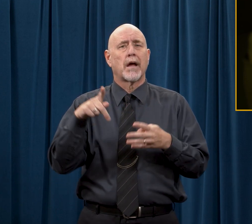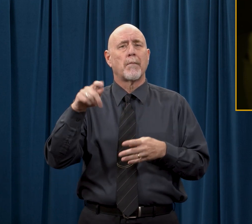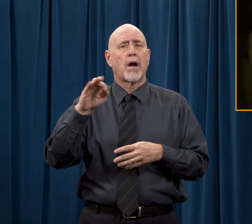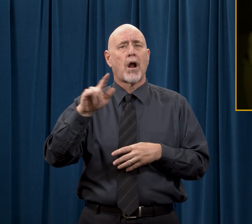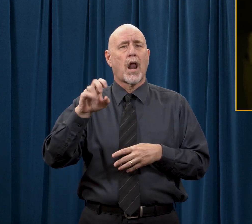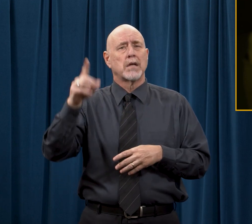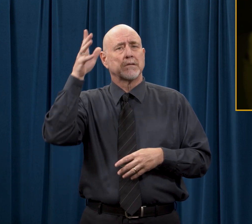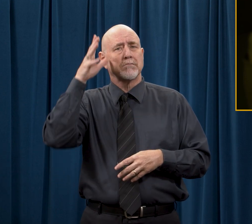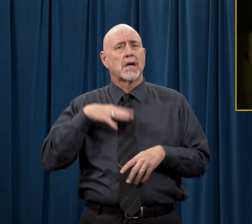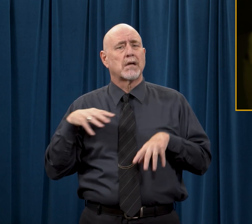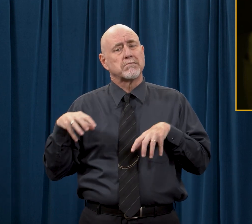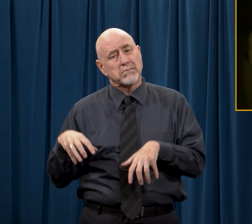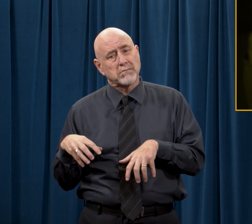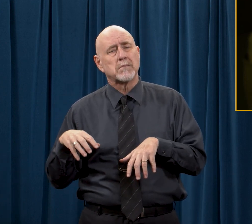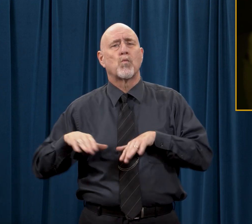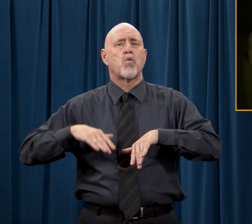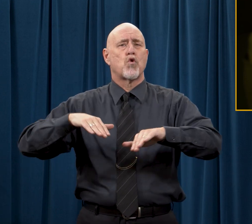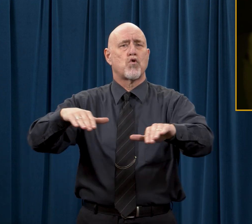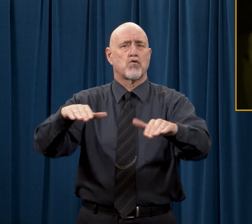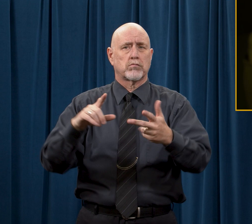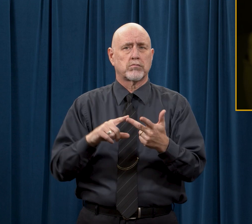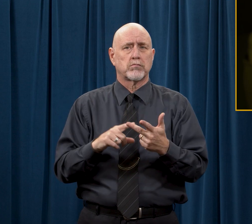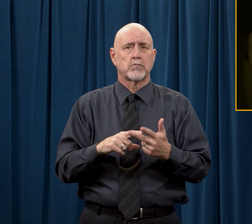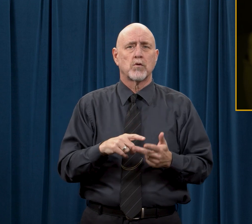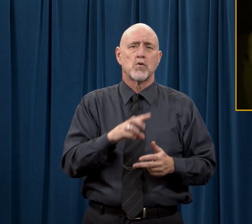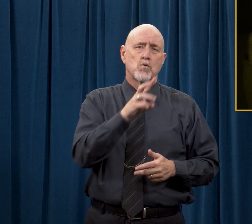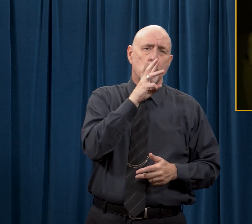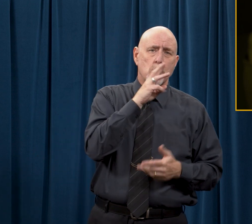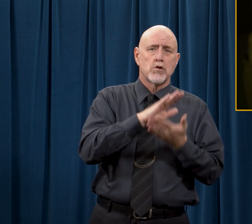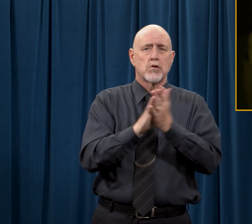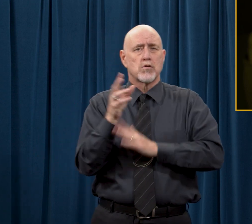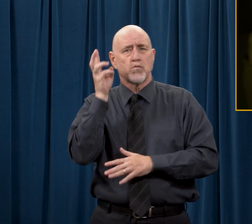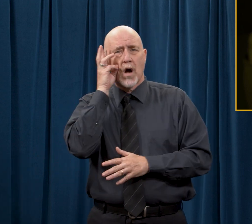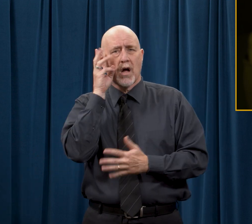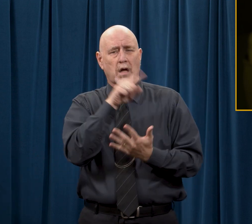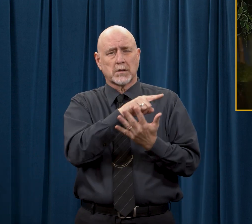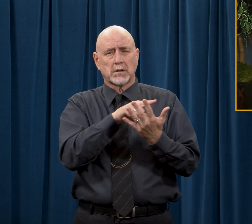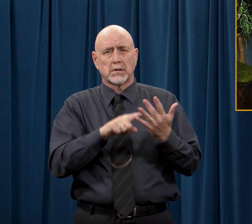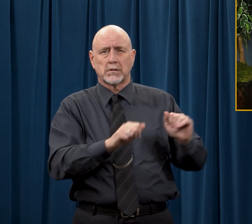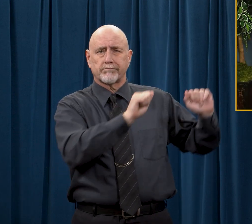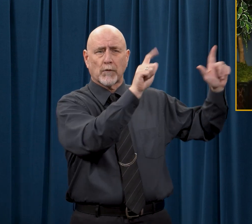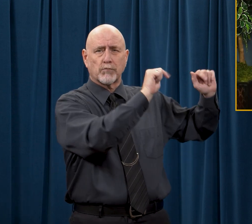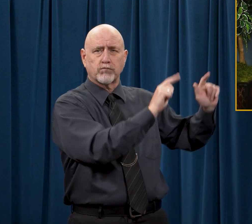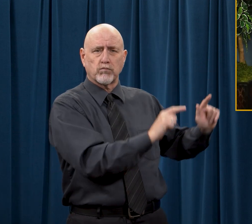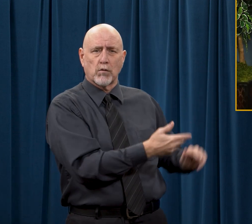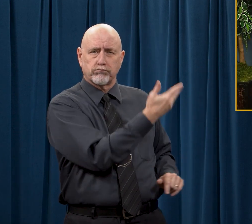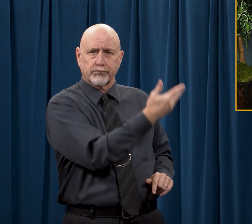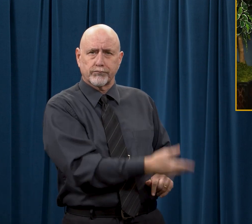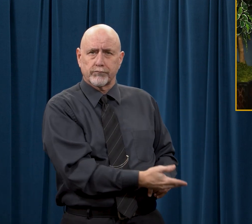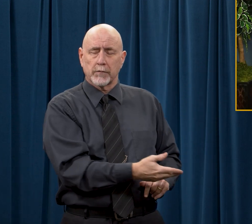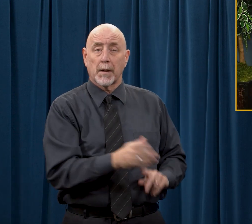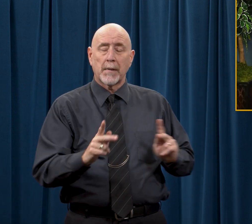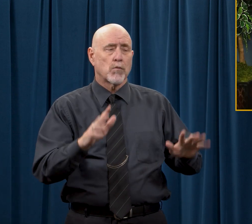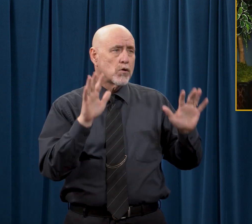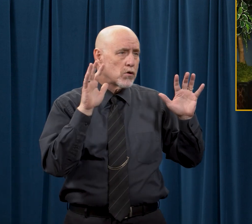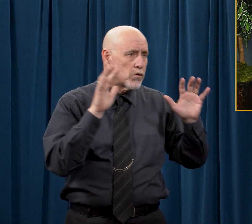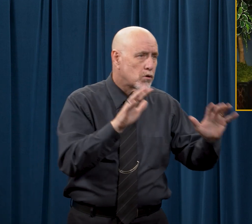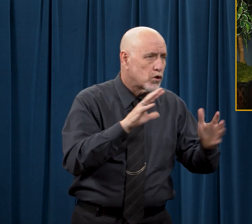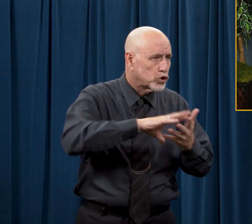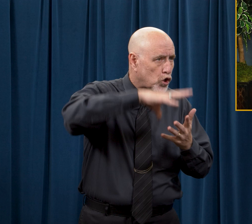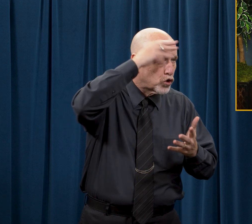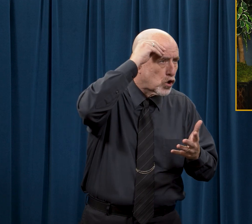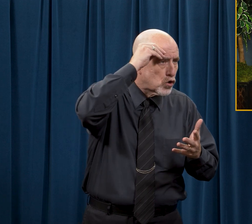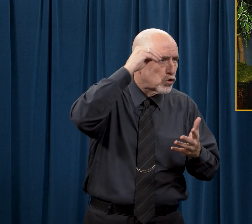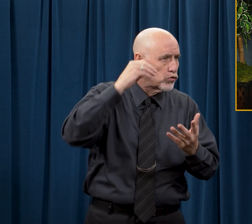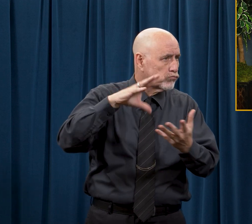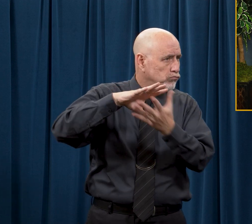of the paralytic, the turning water into wine. You can imagine as people